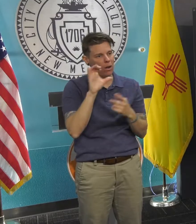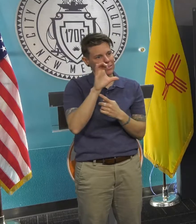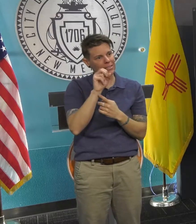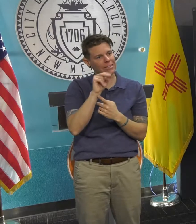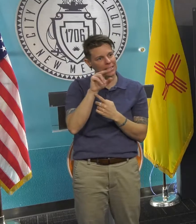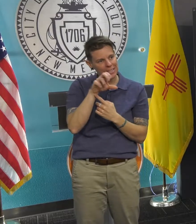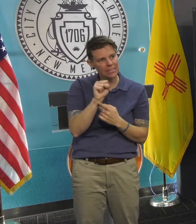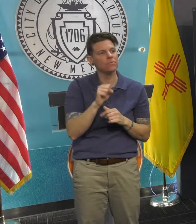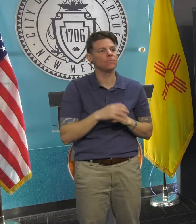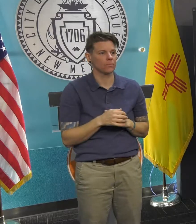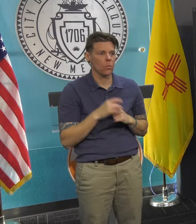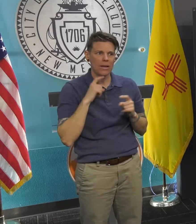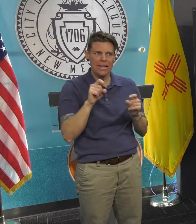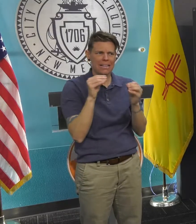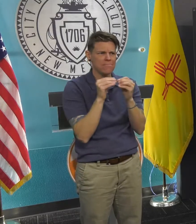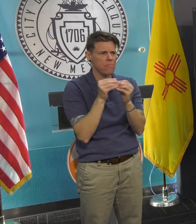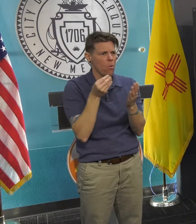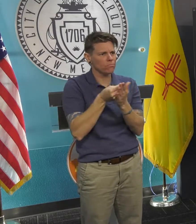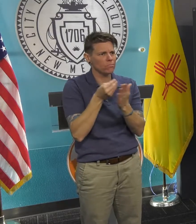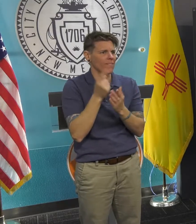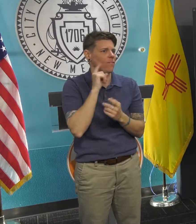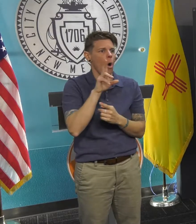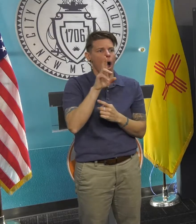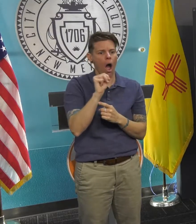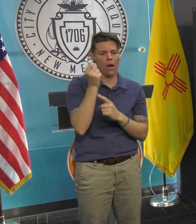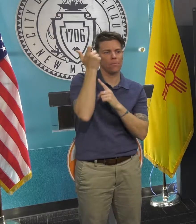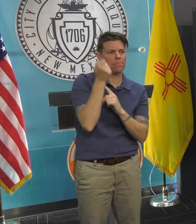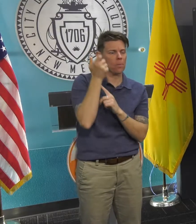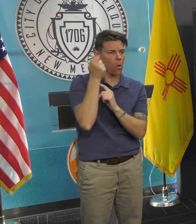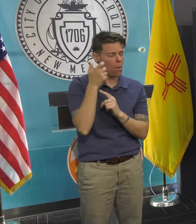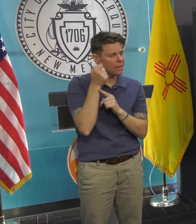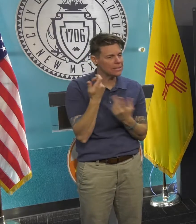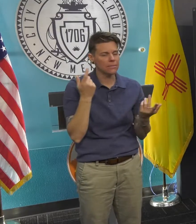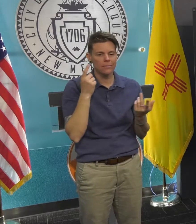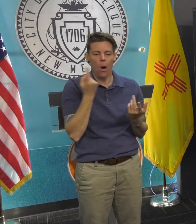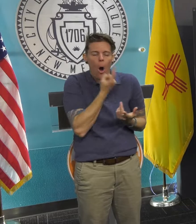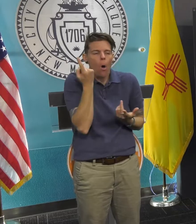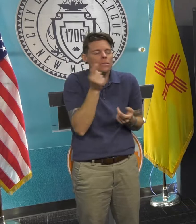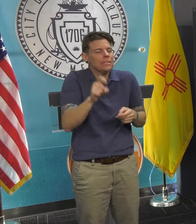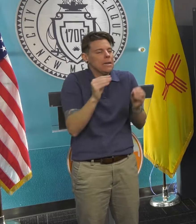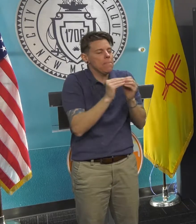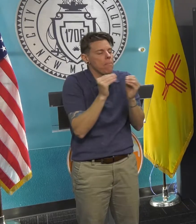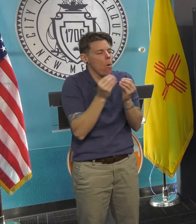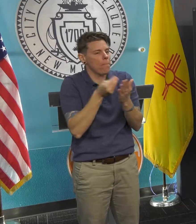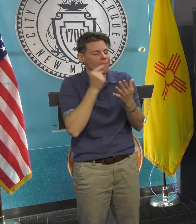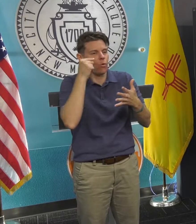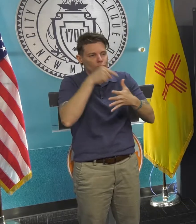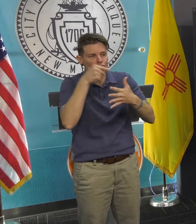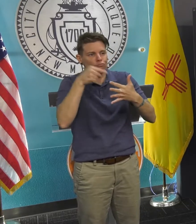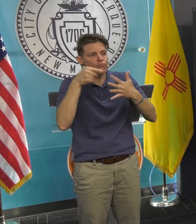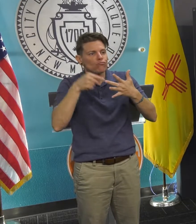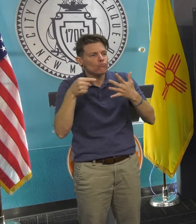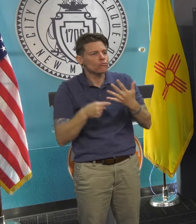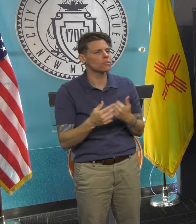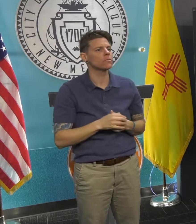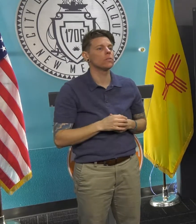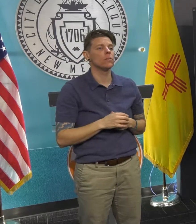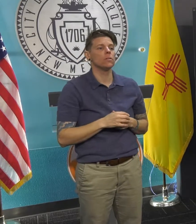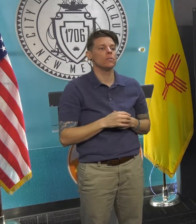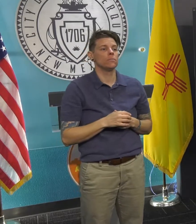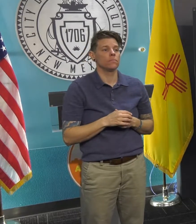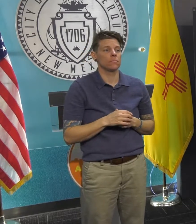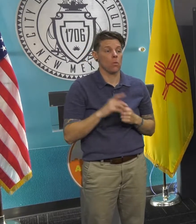the administration and House leadership to waive the cost share that state and local governments need to pay when they get funding from FEMA for